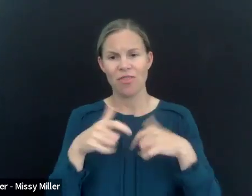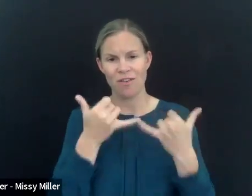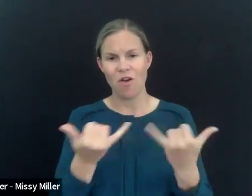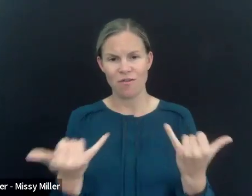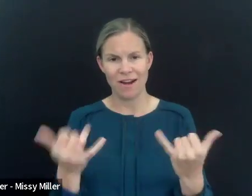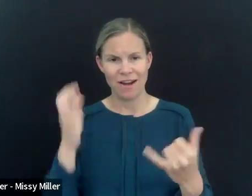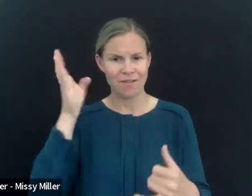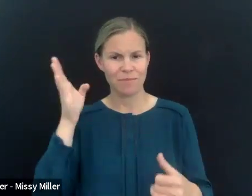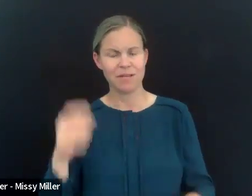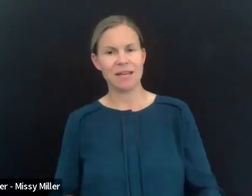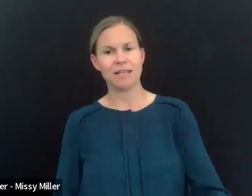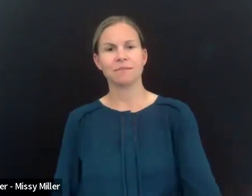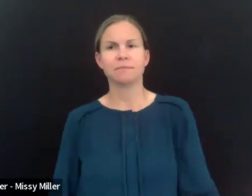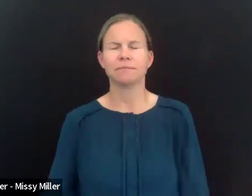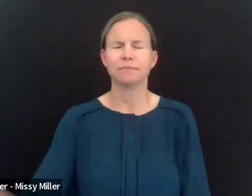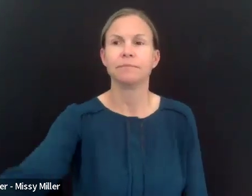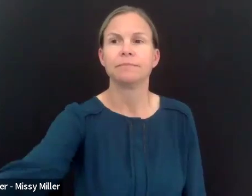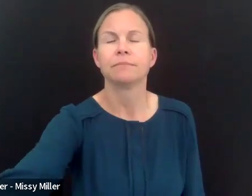get your questions answered.